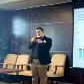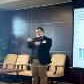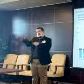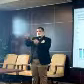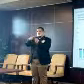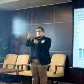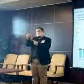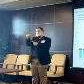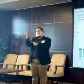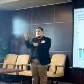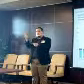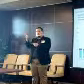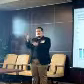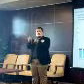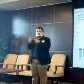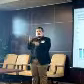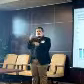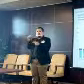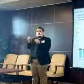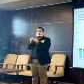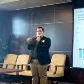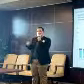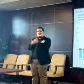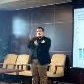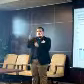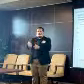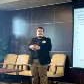to one of our other clinics for additional follow-up.